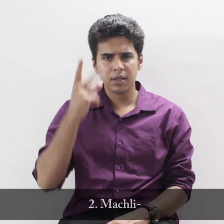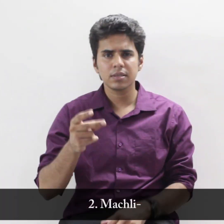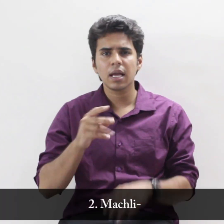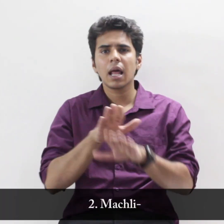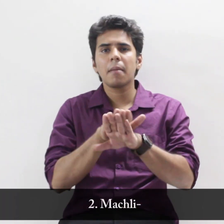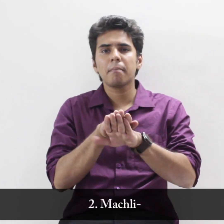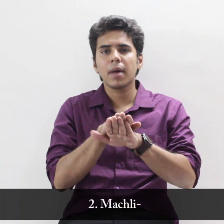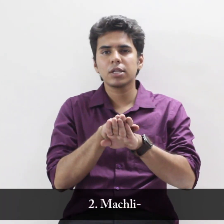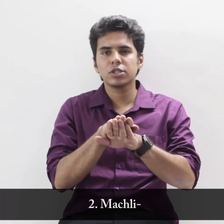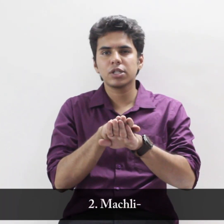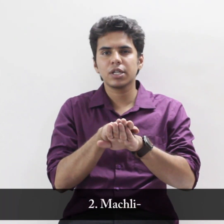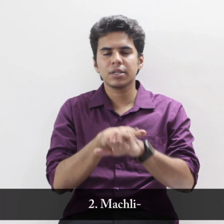Number 2, machli.